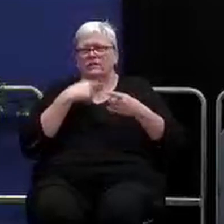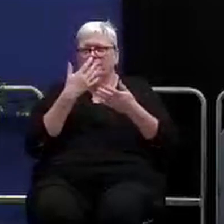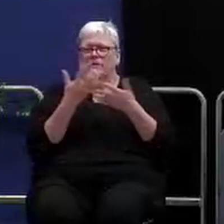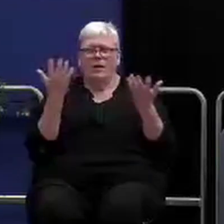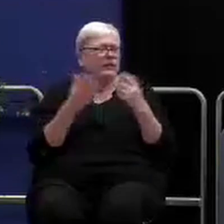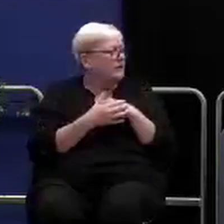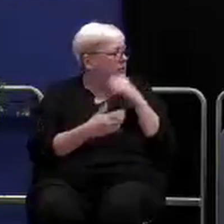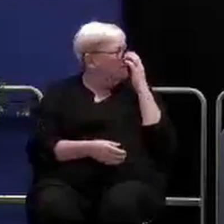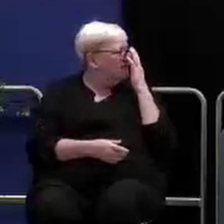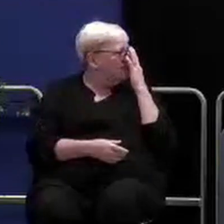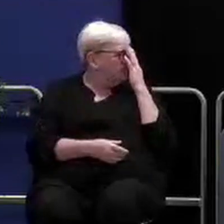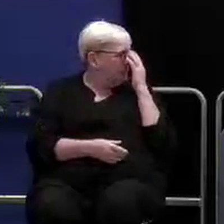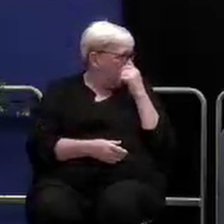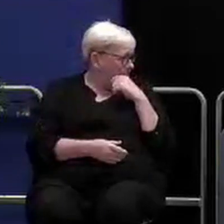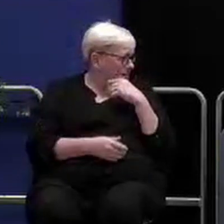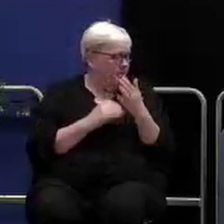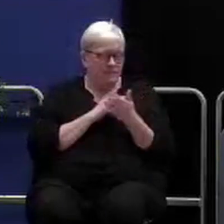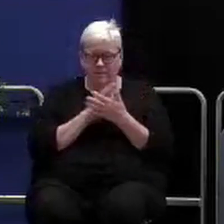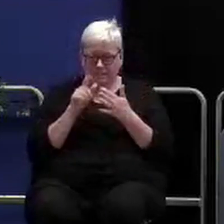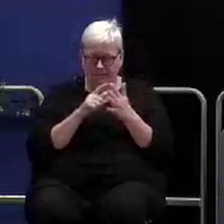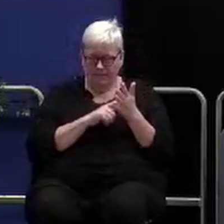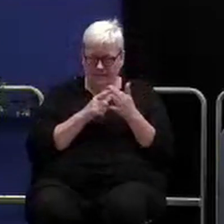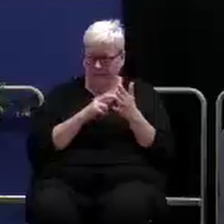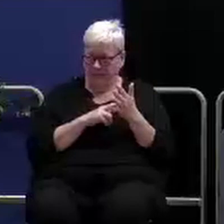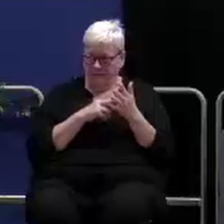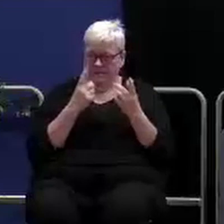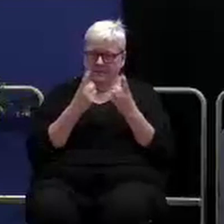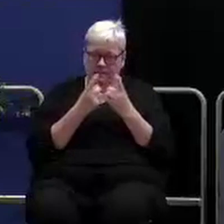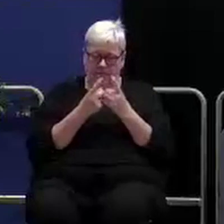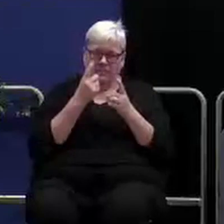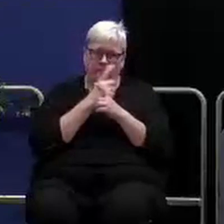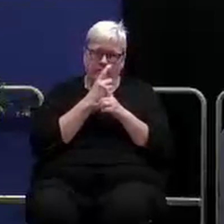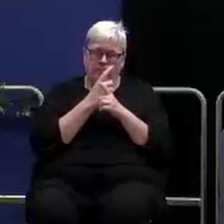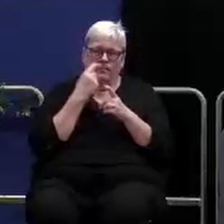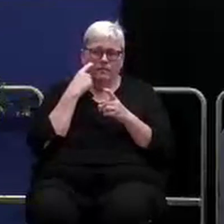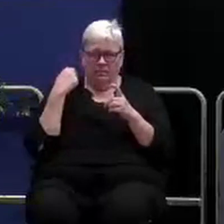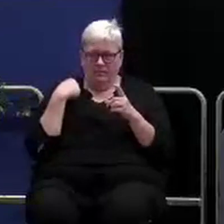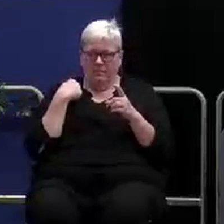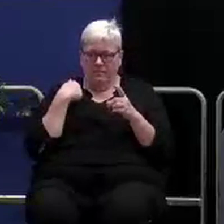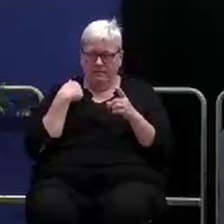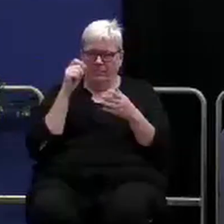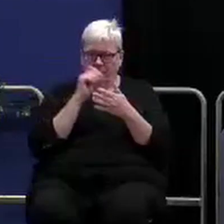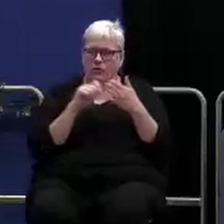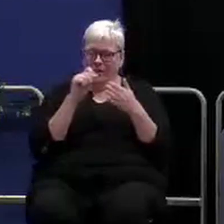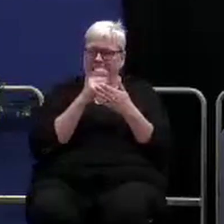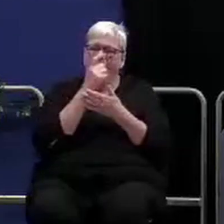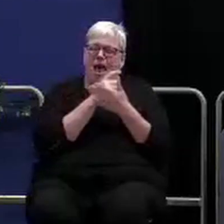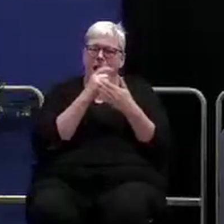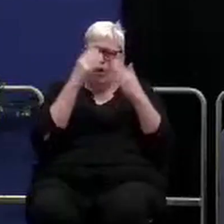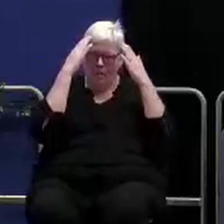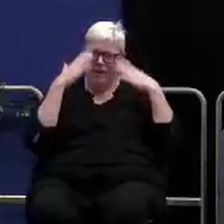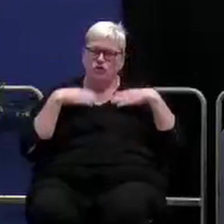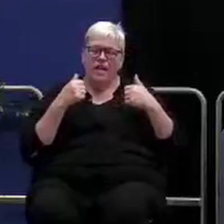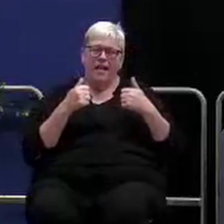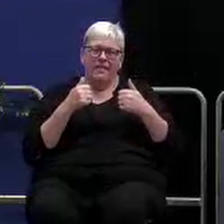yeah. That was one of the things that I was talking about yesterday in the Writing About Mental Health